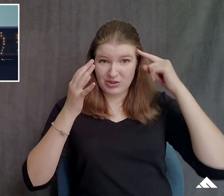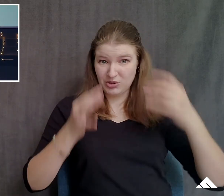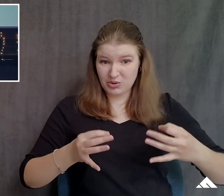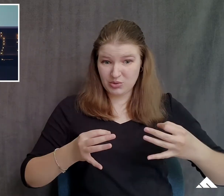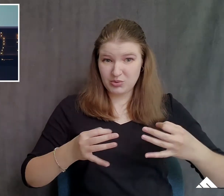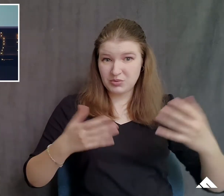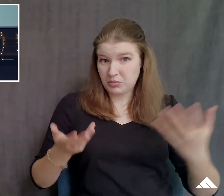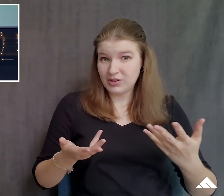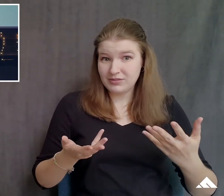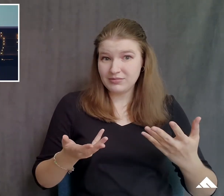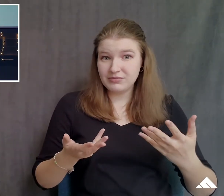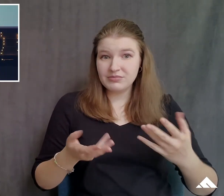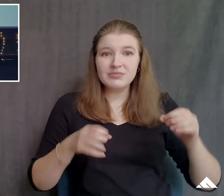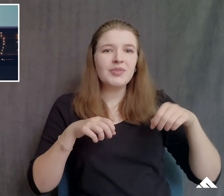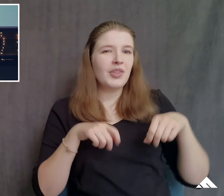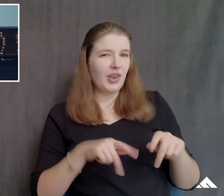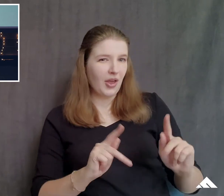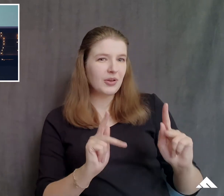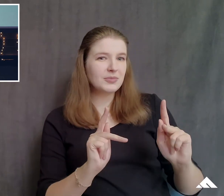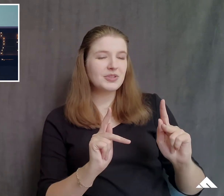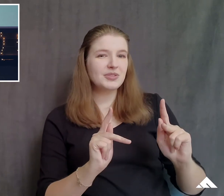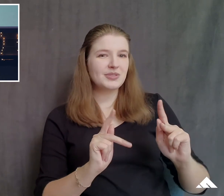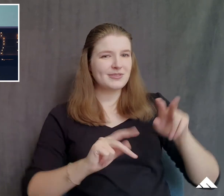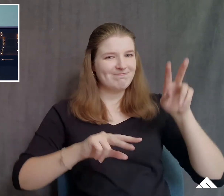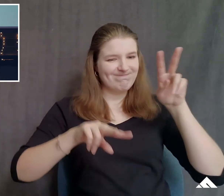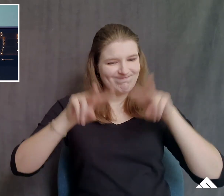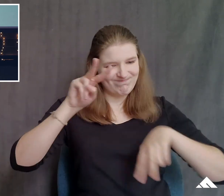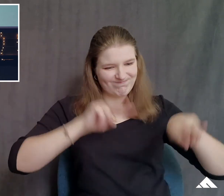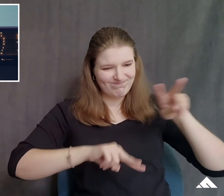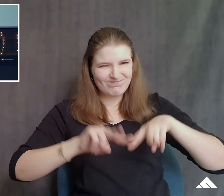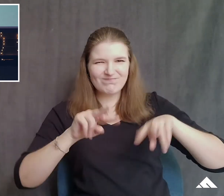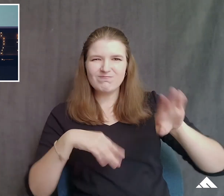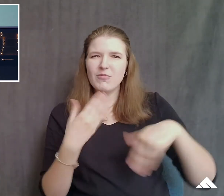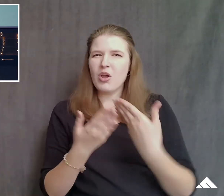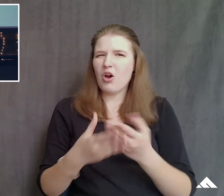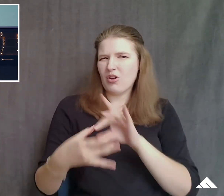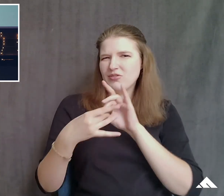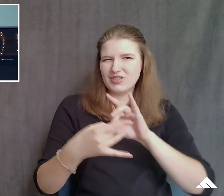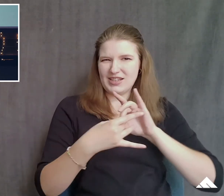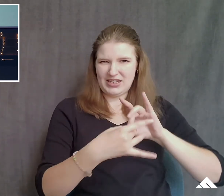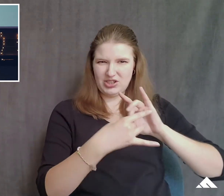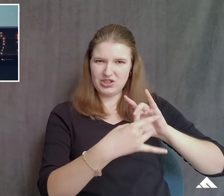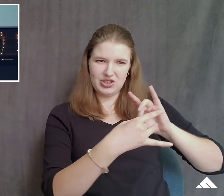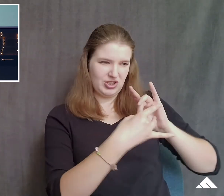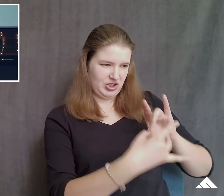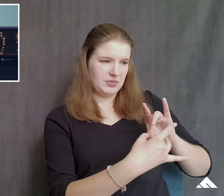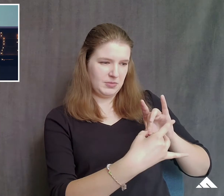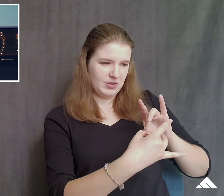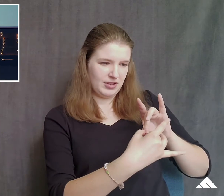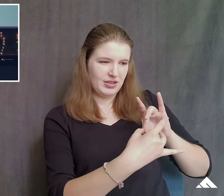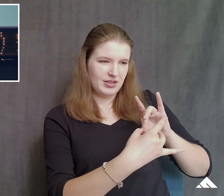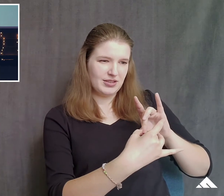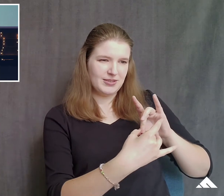is the opportunity to evaluate all of our relationships